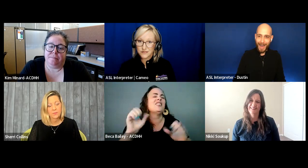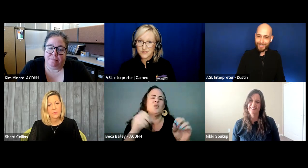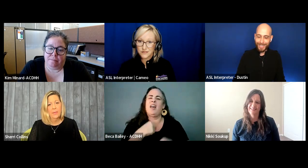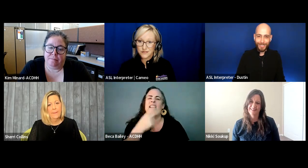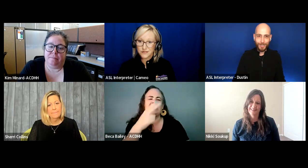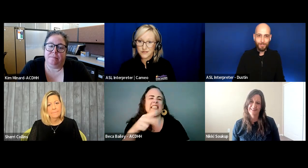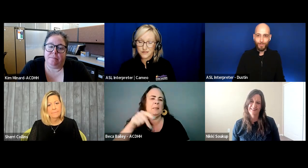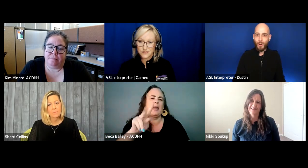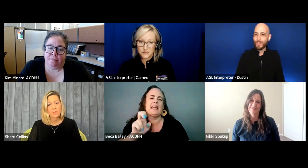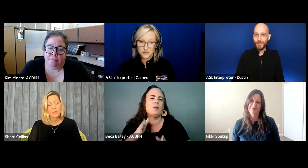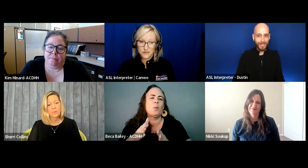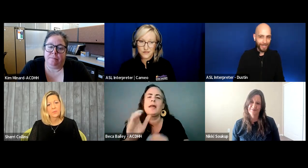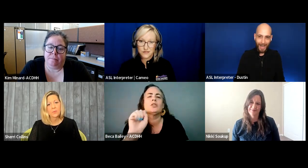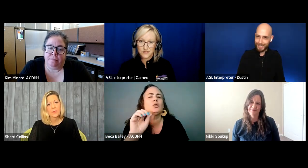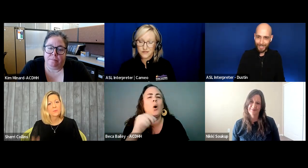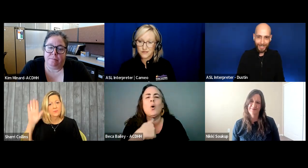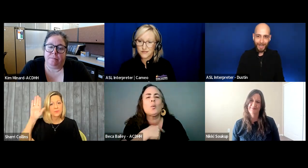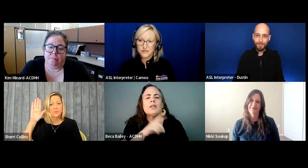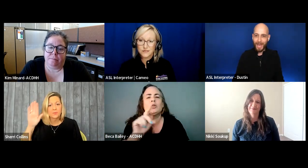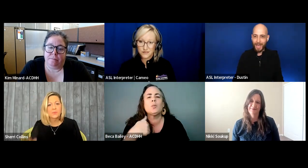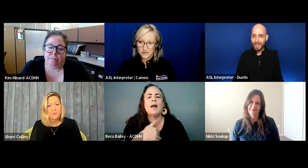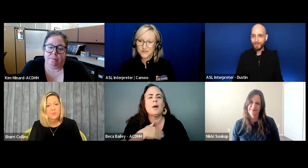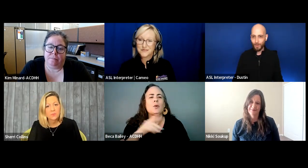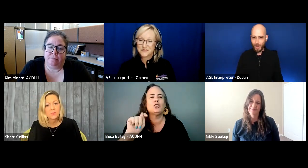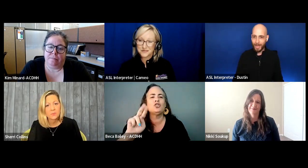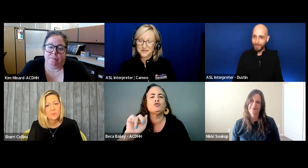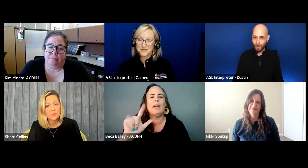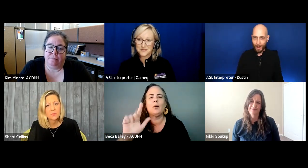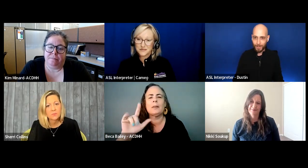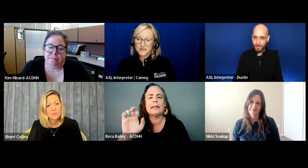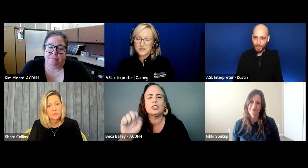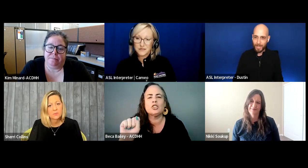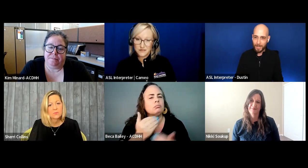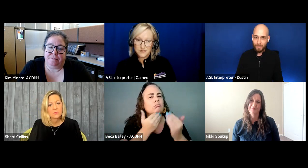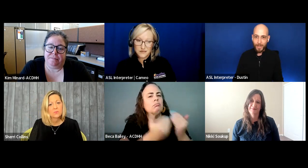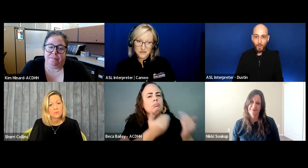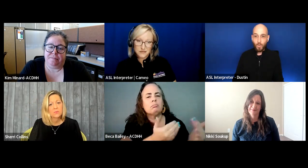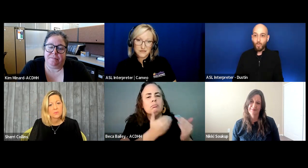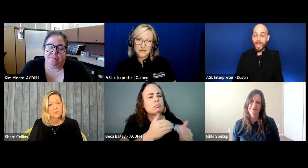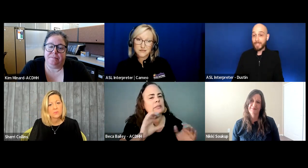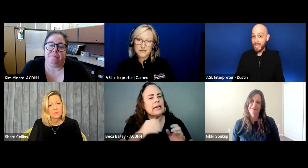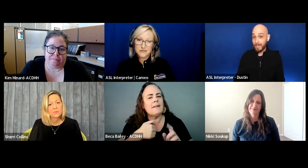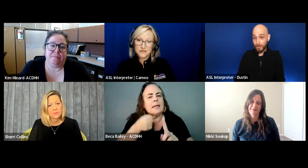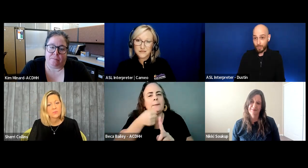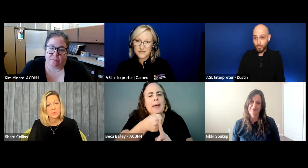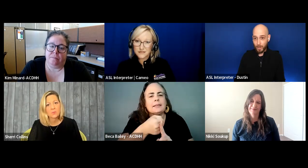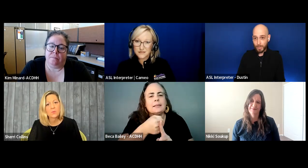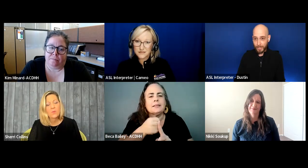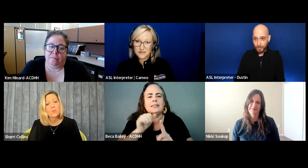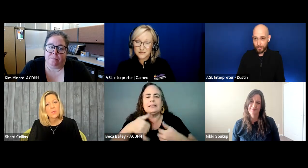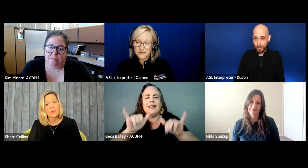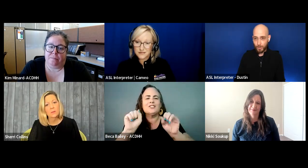the climax and just broke that glass ceiling and paved the way for our community. We have to thank